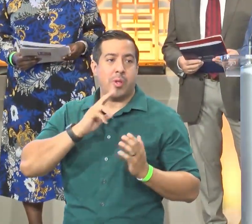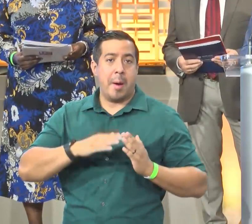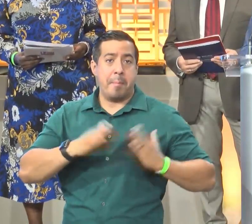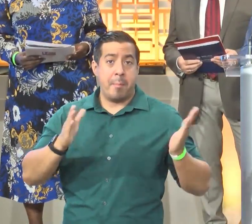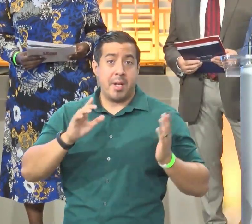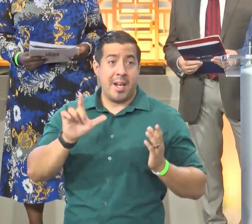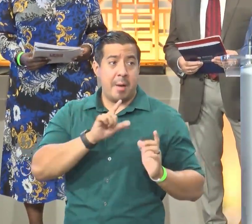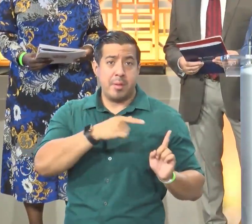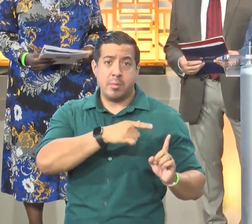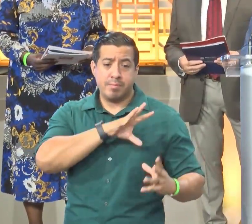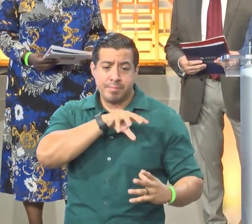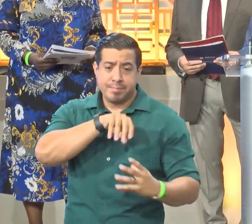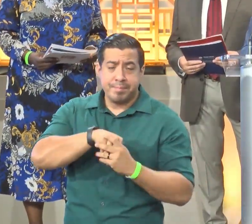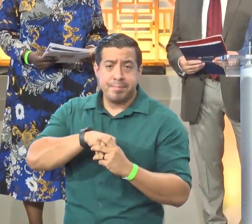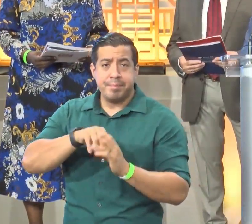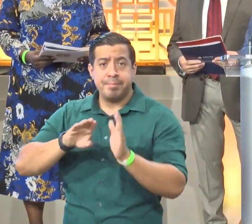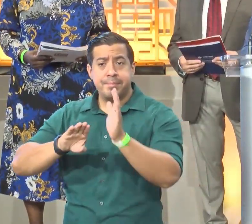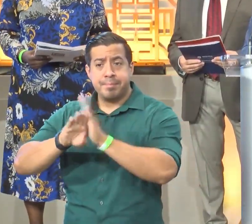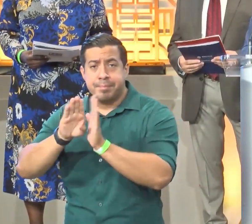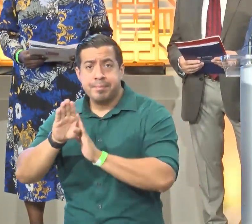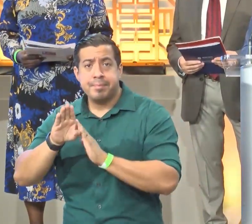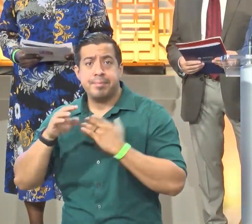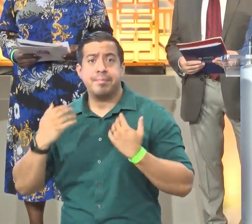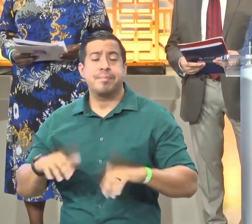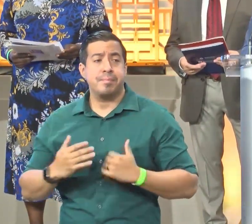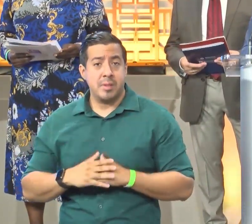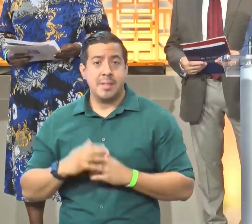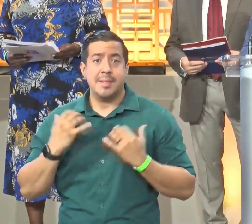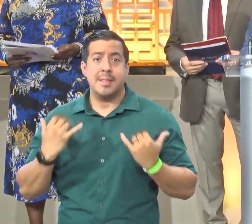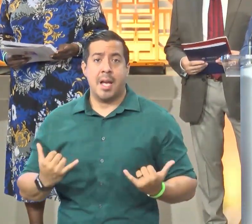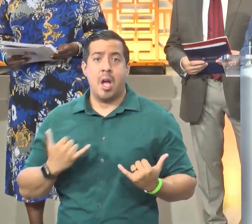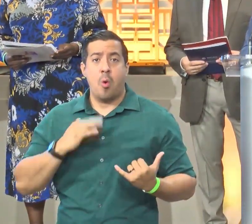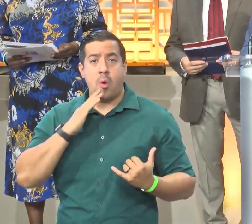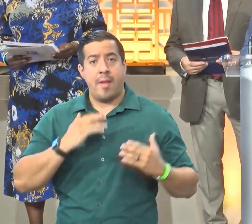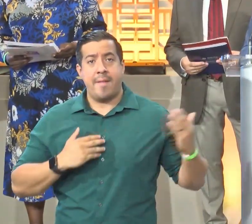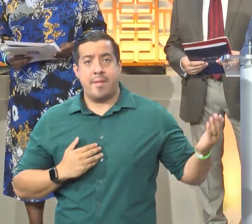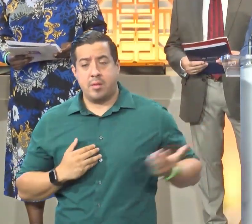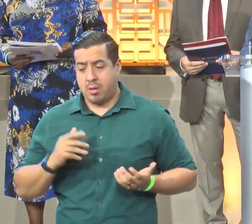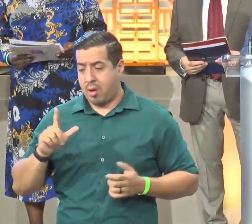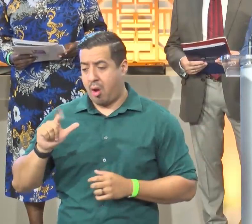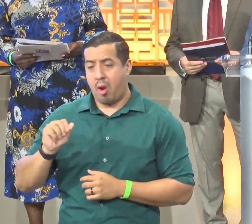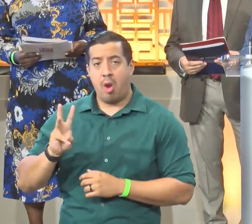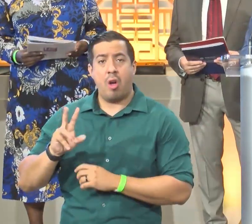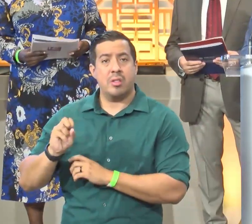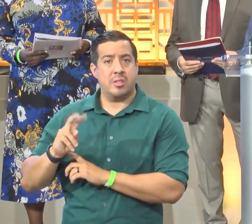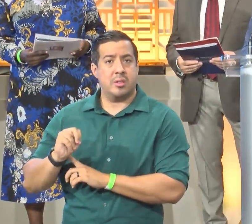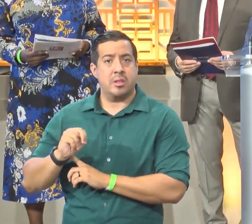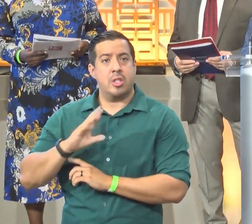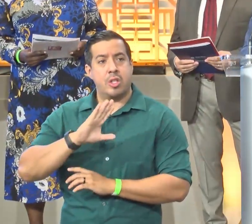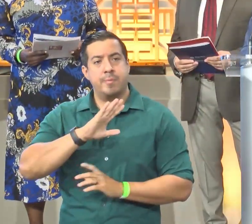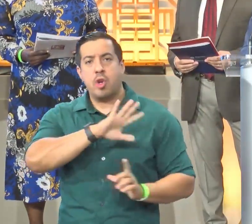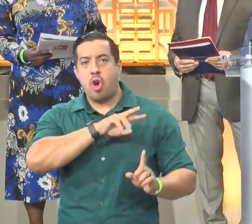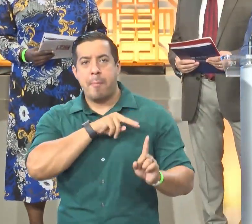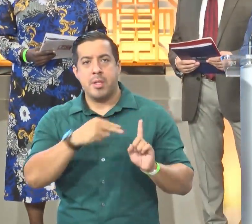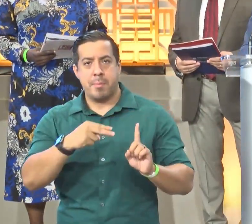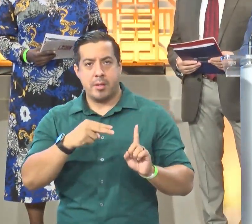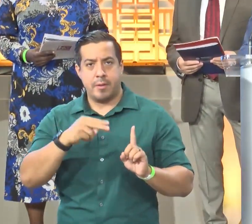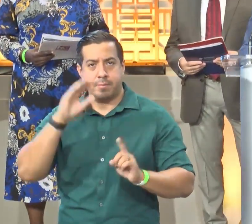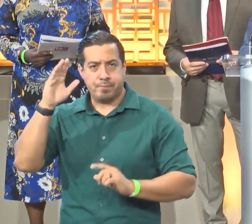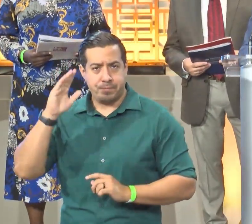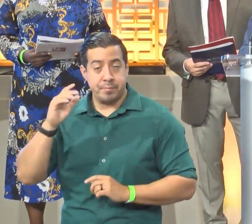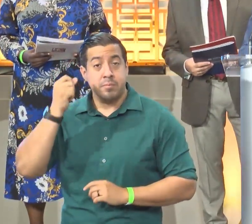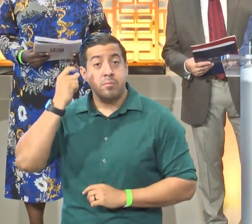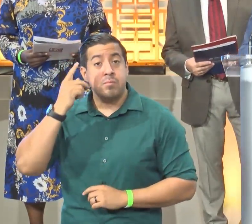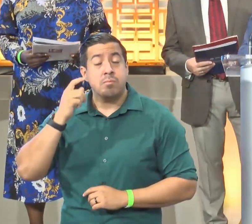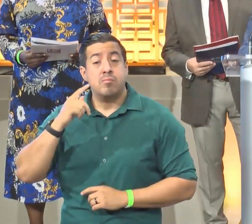has played in the development of this blueprint, I would like to invite Dr. Lawson to share a perspective with us, but fully